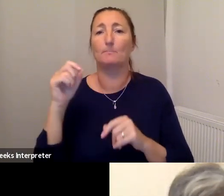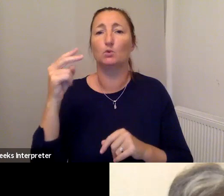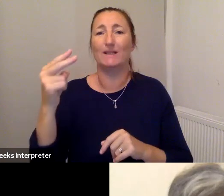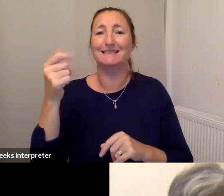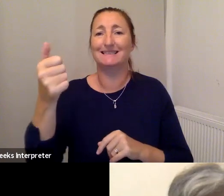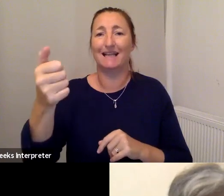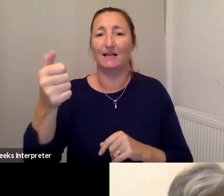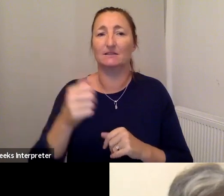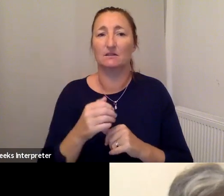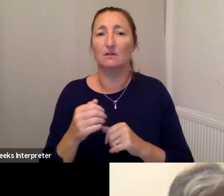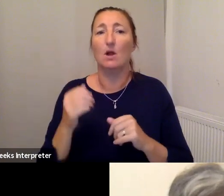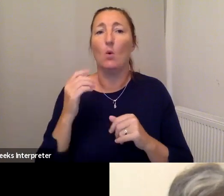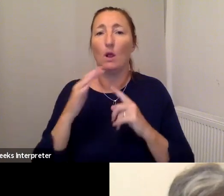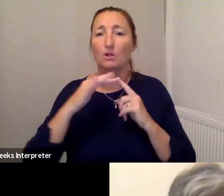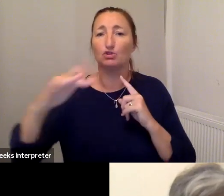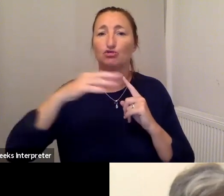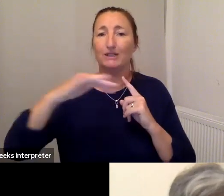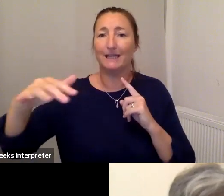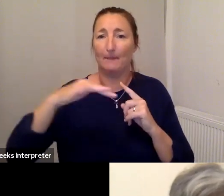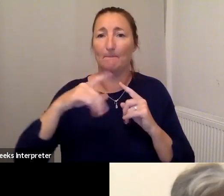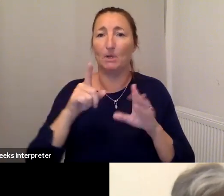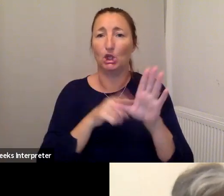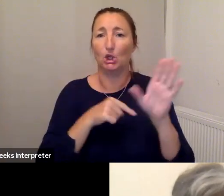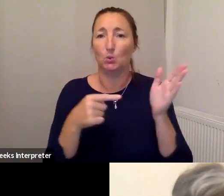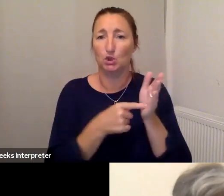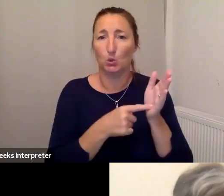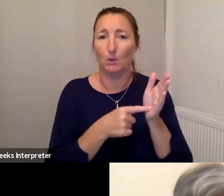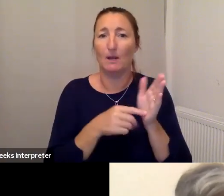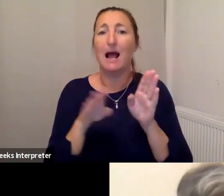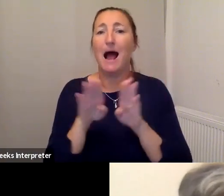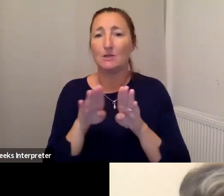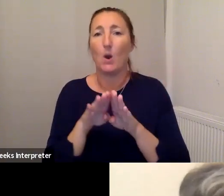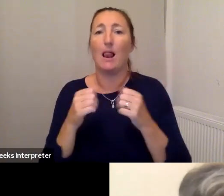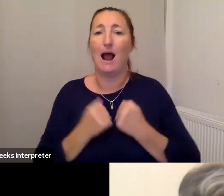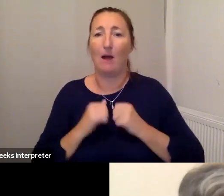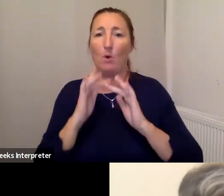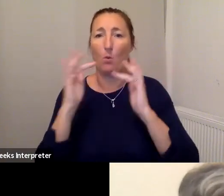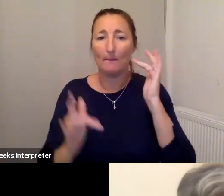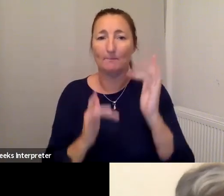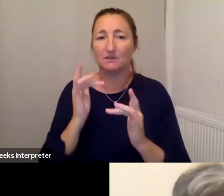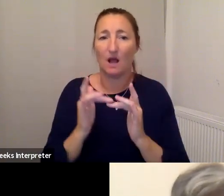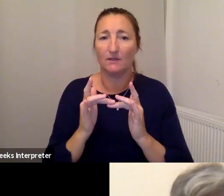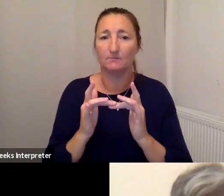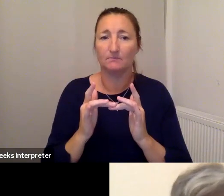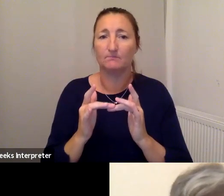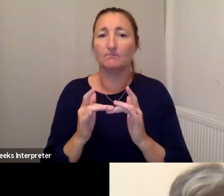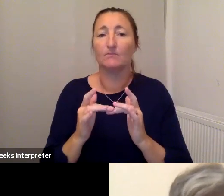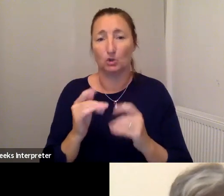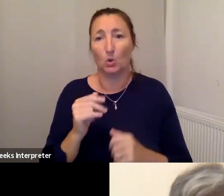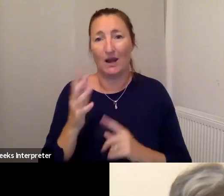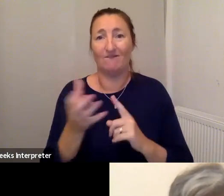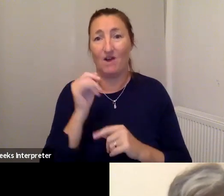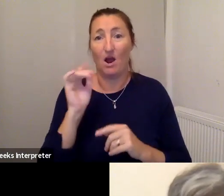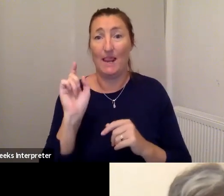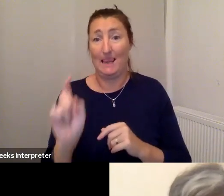via the official COP channels, but we will also be streaming it from our website directly. So you'll be able to find it there, and we